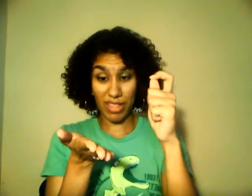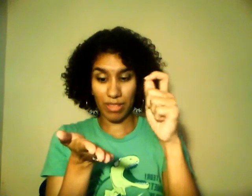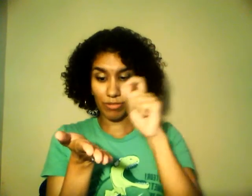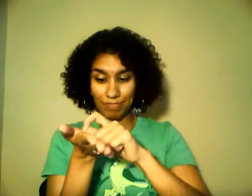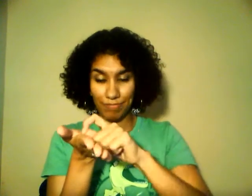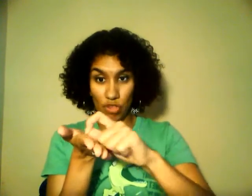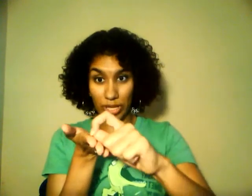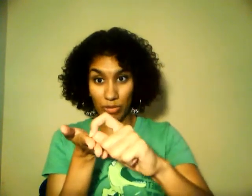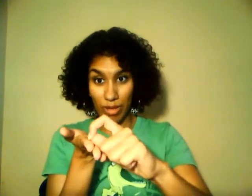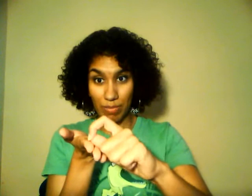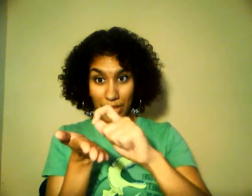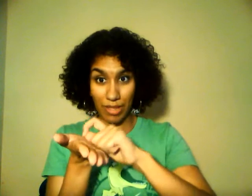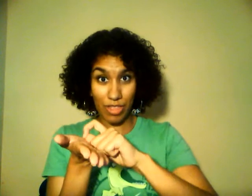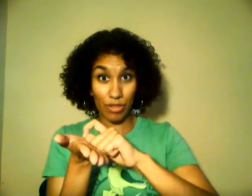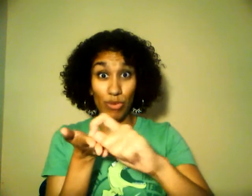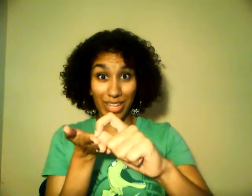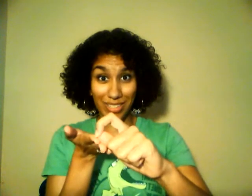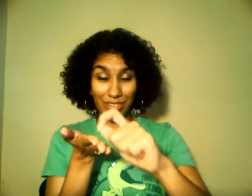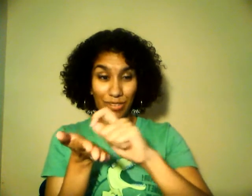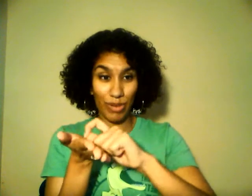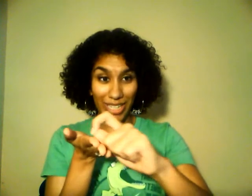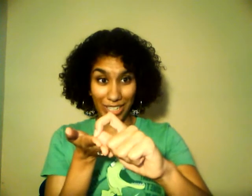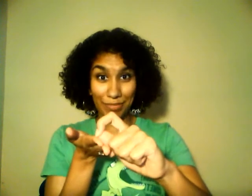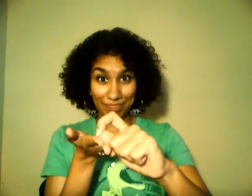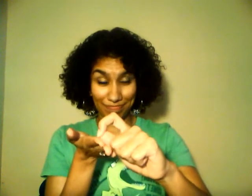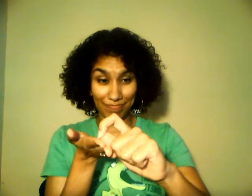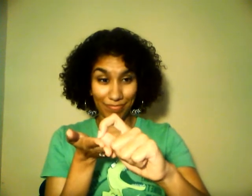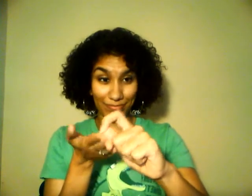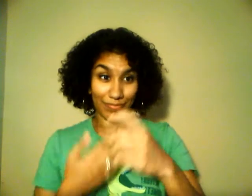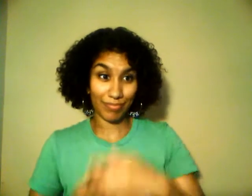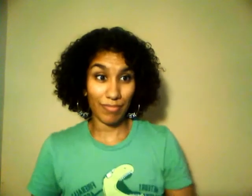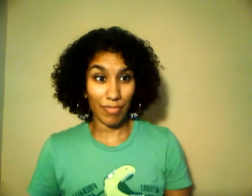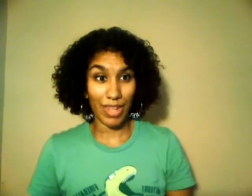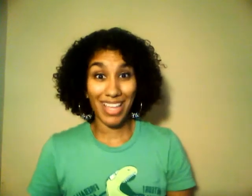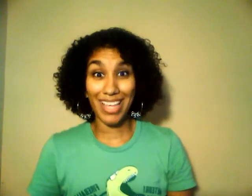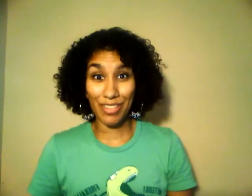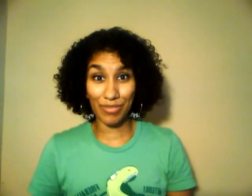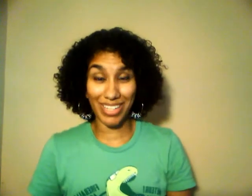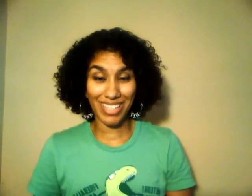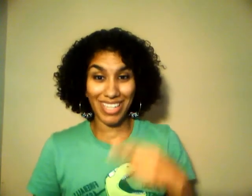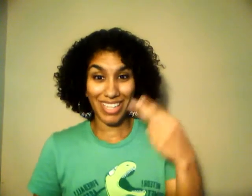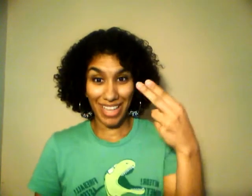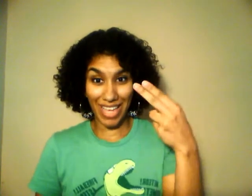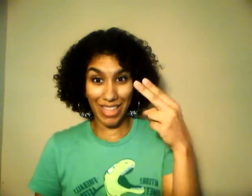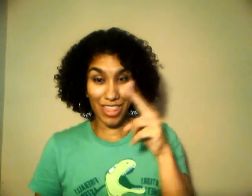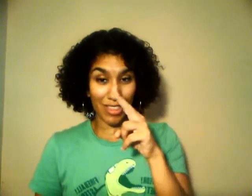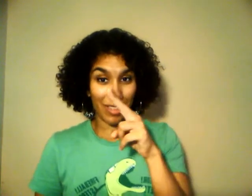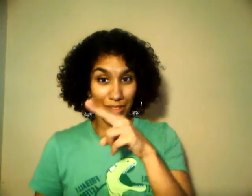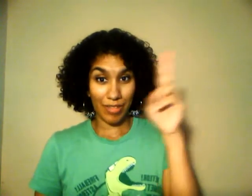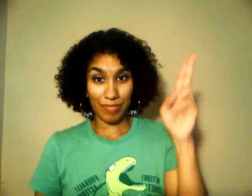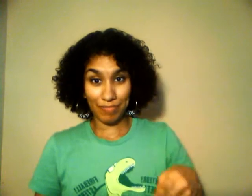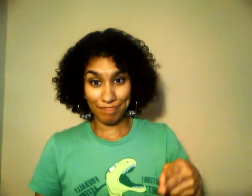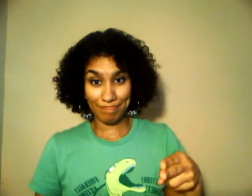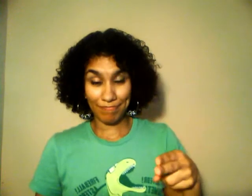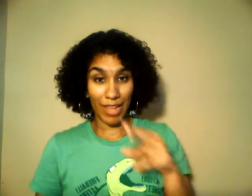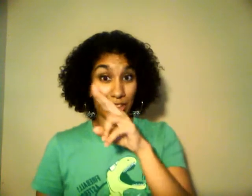pencil. Straight across the page. Write. Writing. History. History. Like